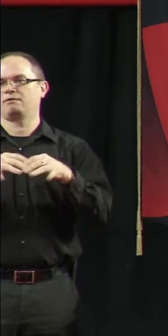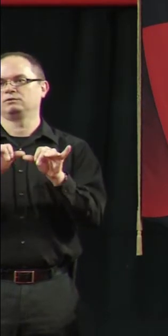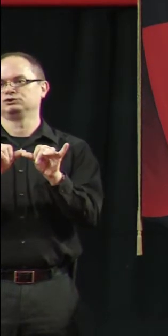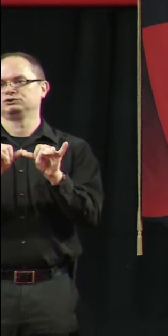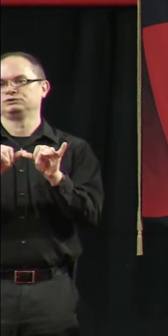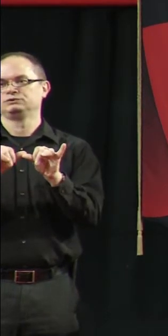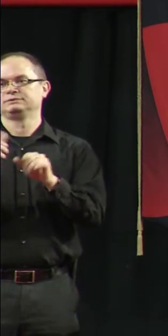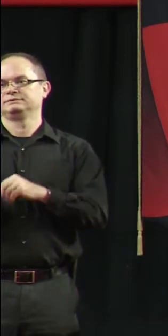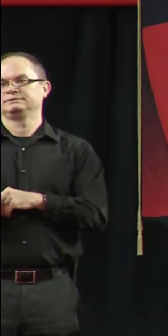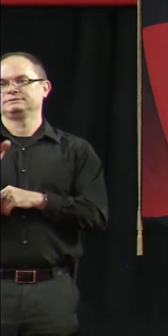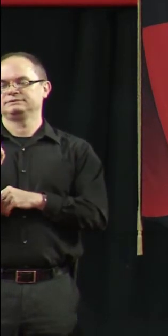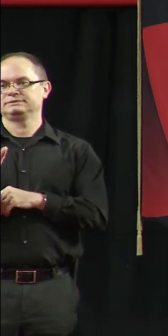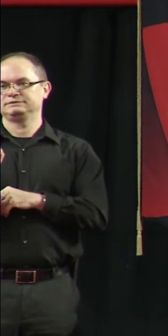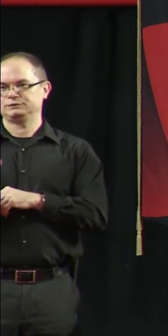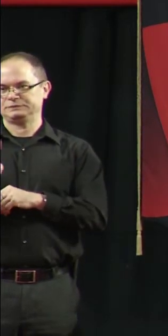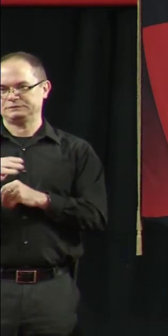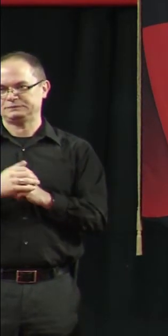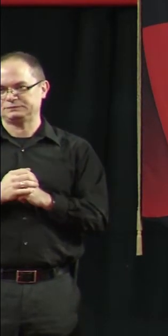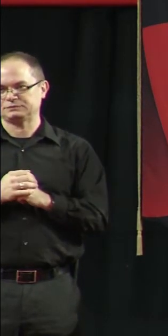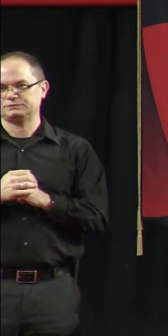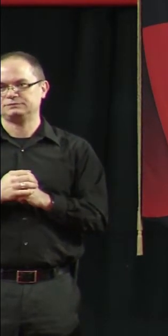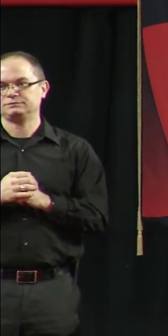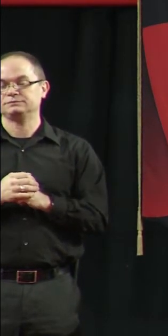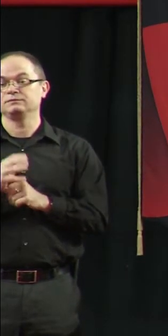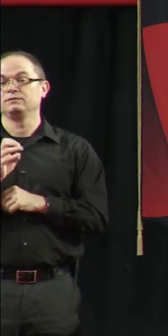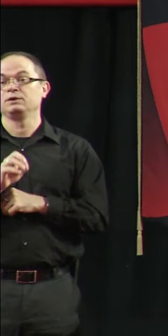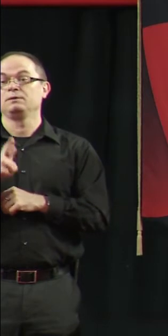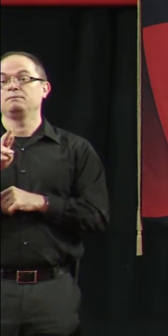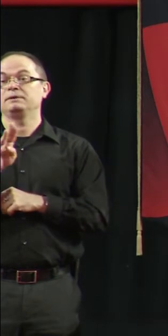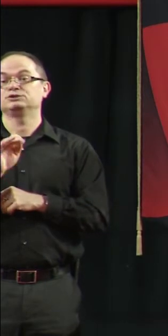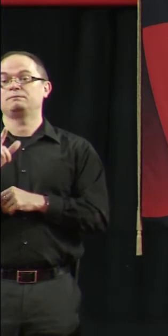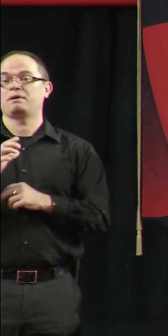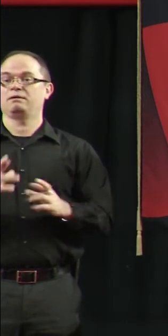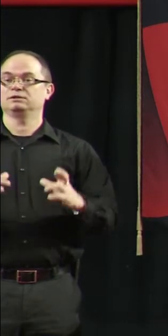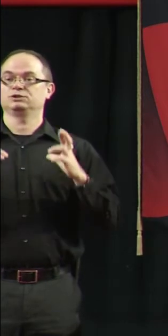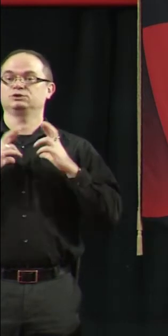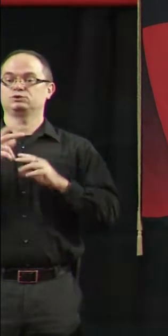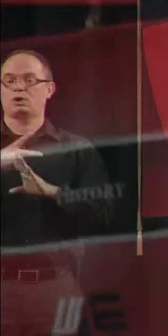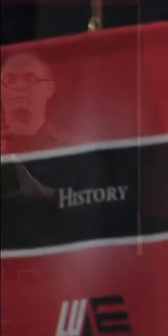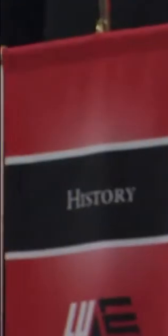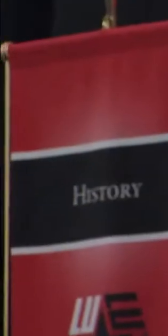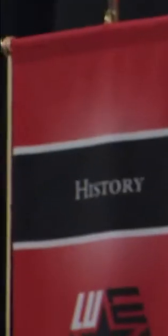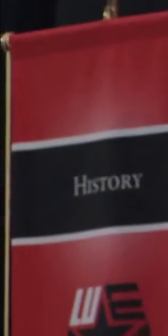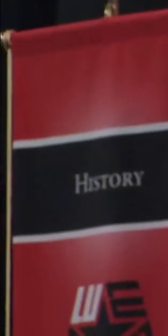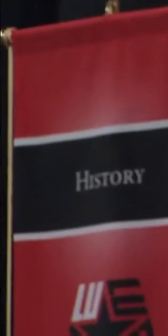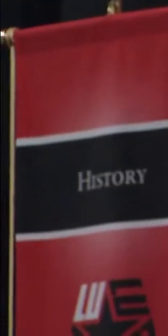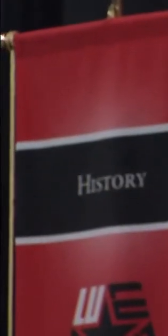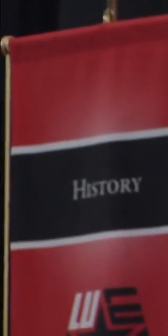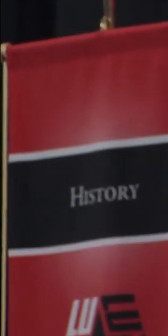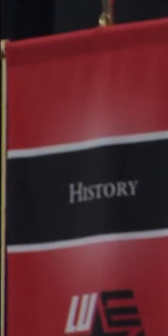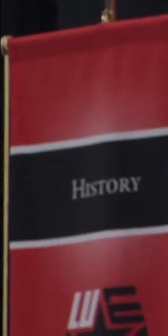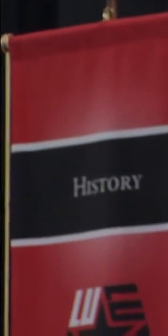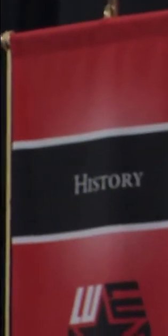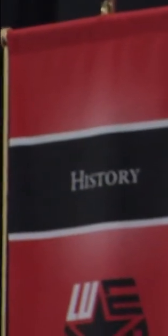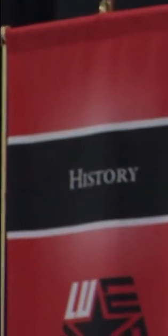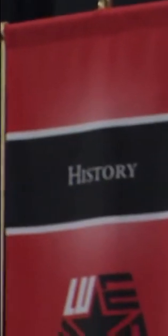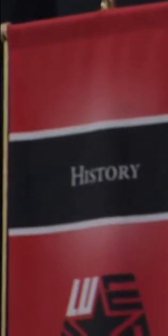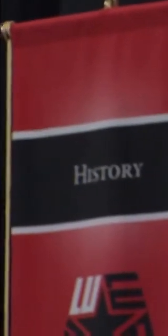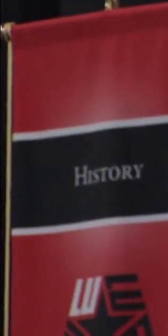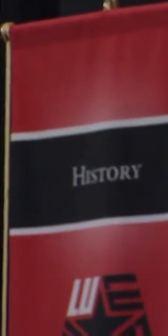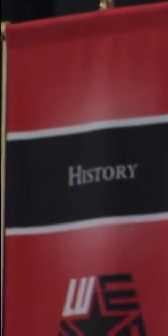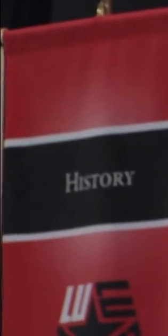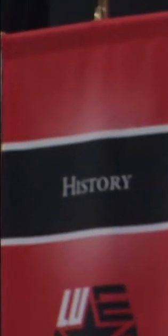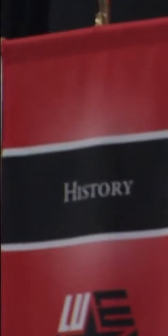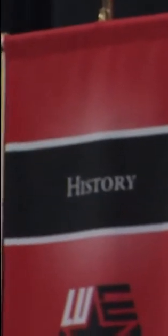in 1984. Mr. Bell is a retired program manager at United Launch Alliance,